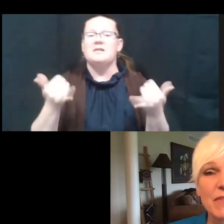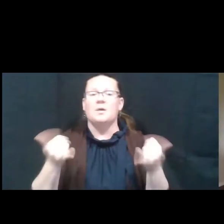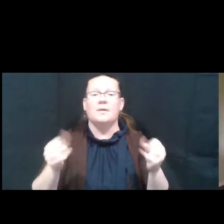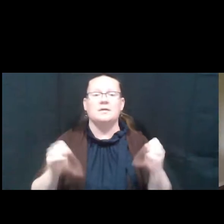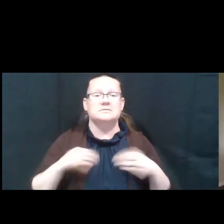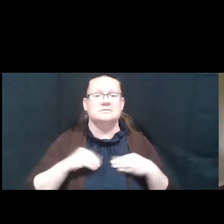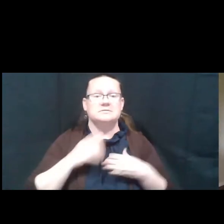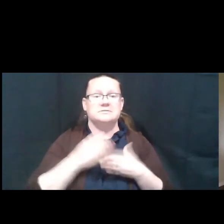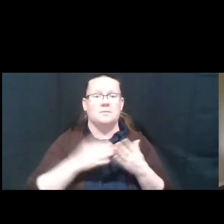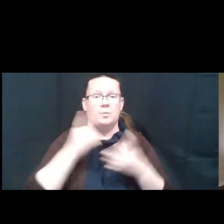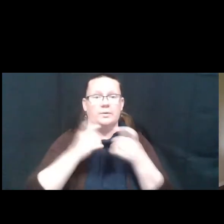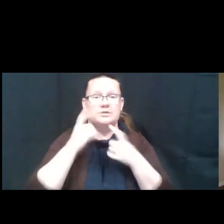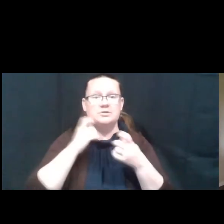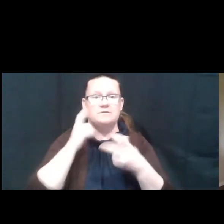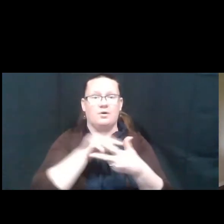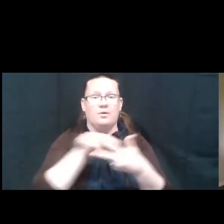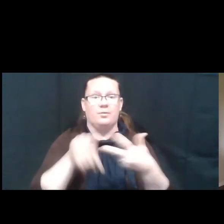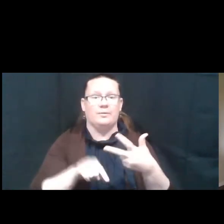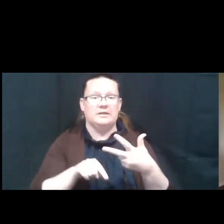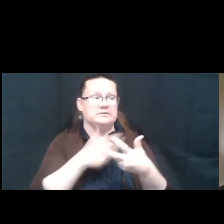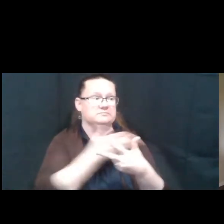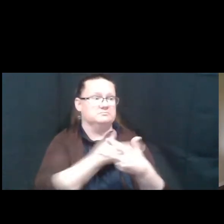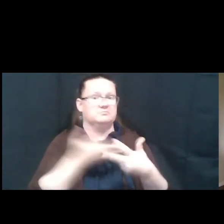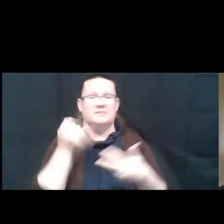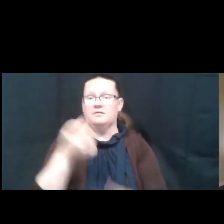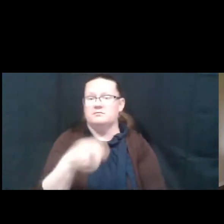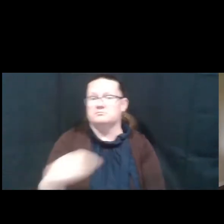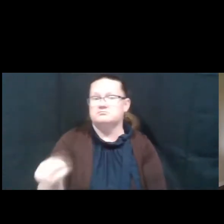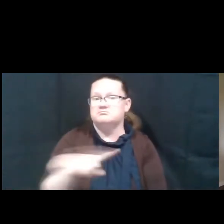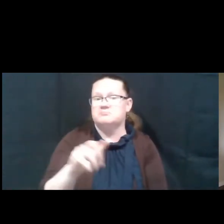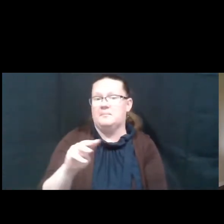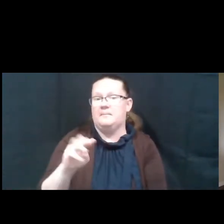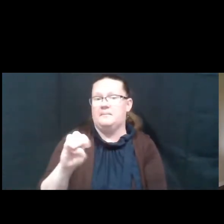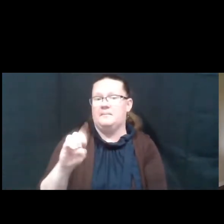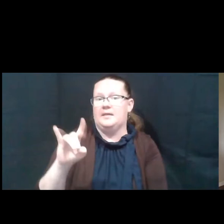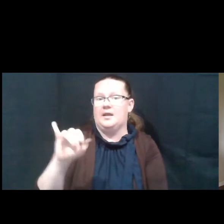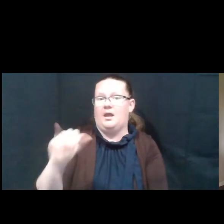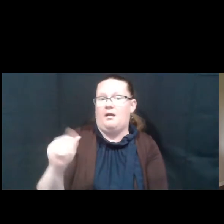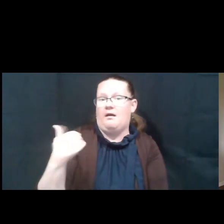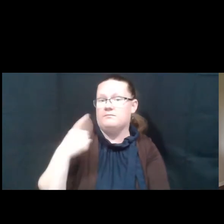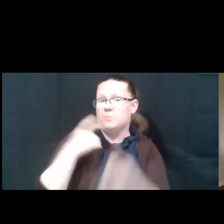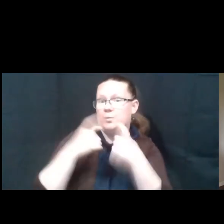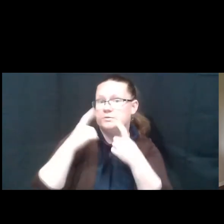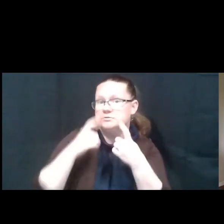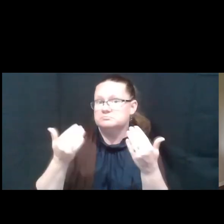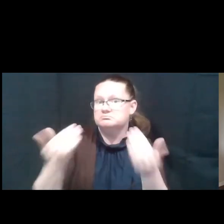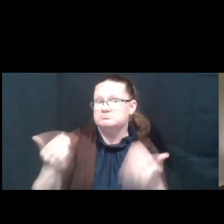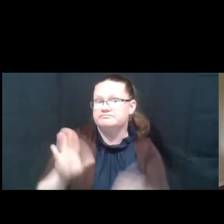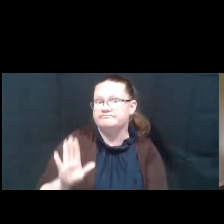any of our three guests. So if anybody from our panel of media has questions that they would like to ask, you can raise your